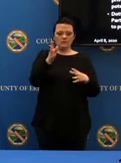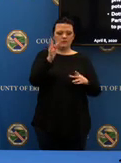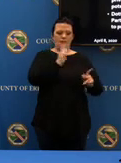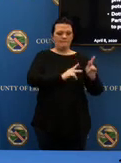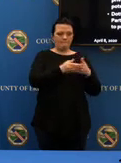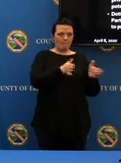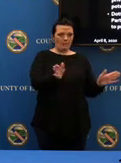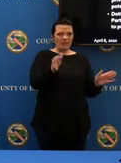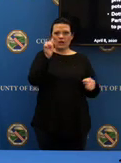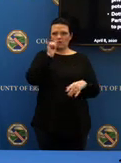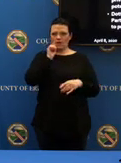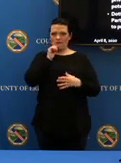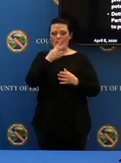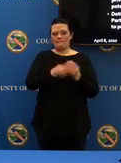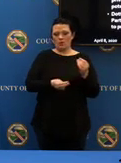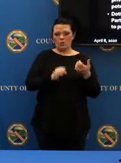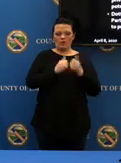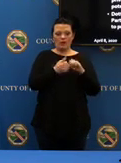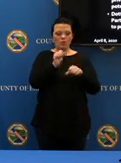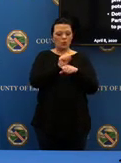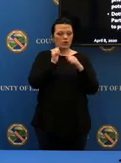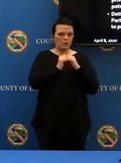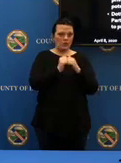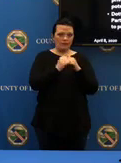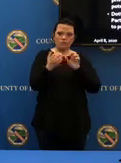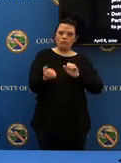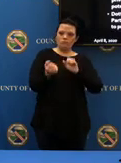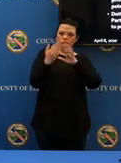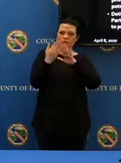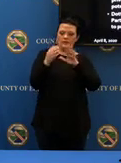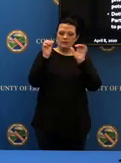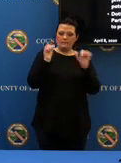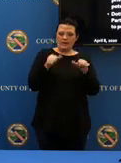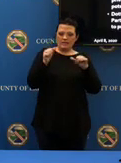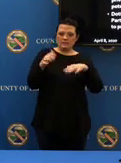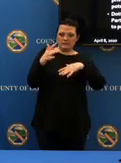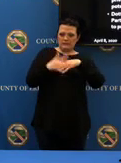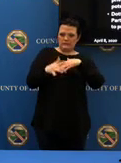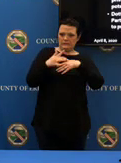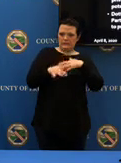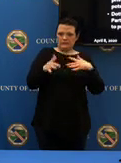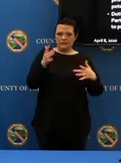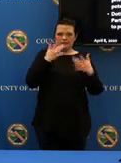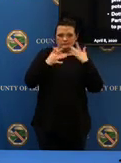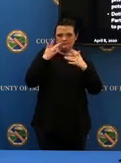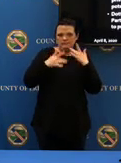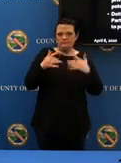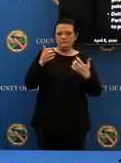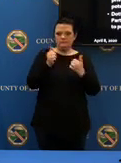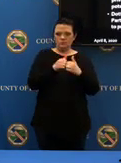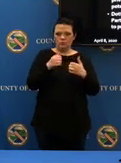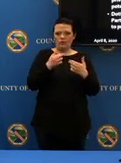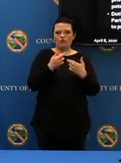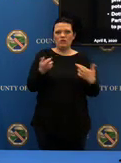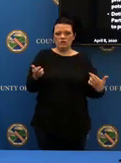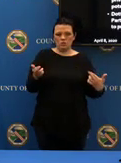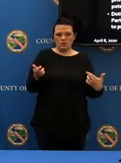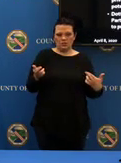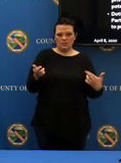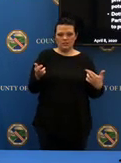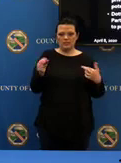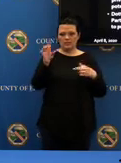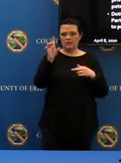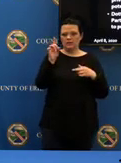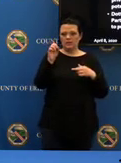sector how we can work together to address the potential gaps that exist in available resources. Dottie Gallagher,